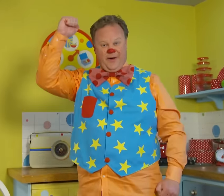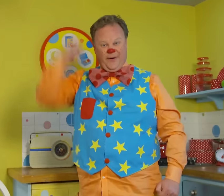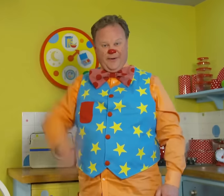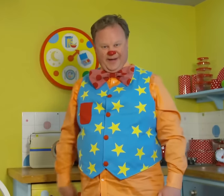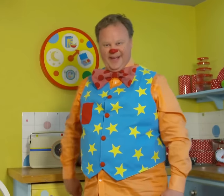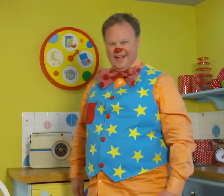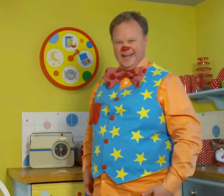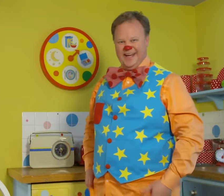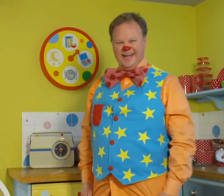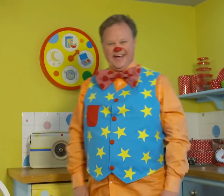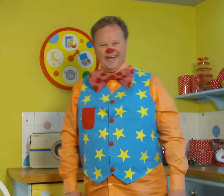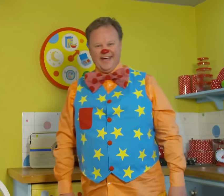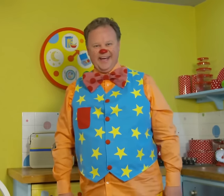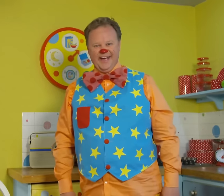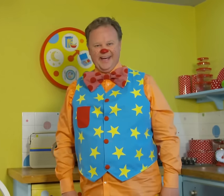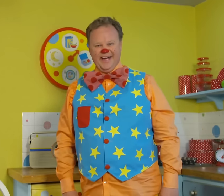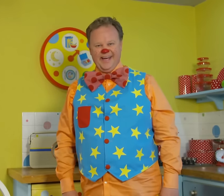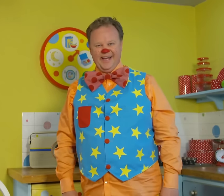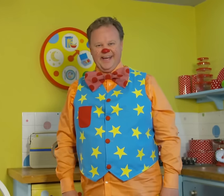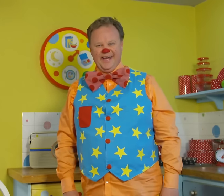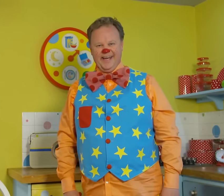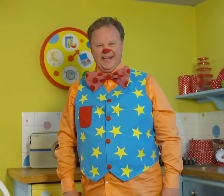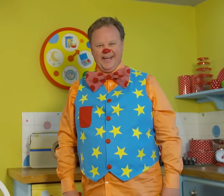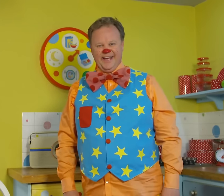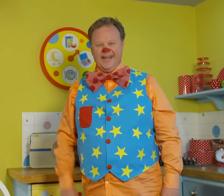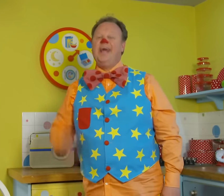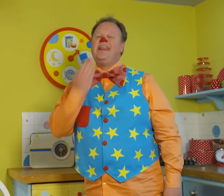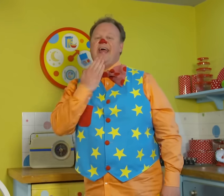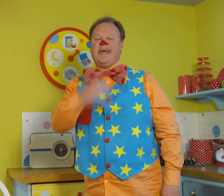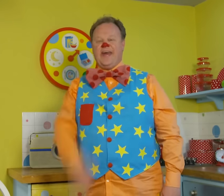Woohoo! That's a good idea, Mr. Tumble. Thank you.